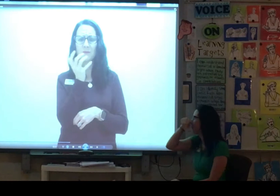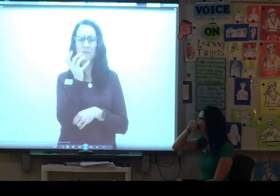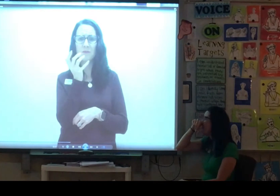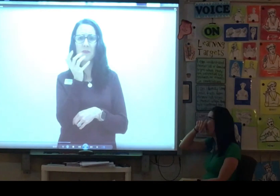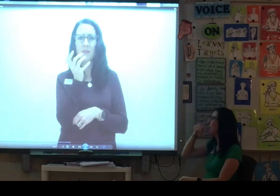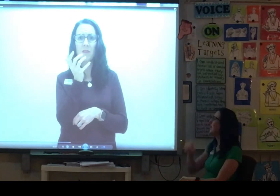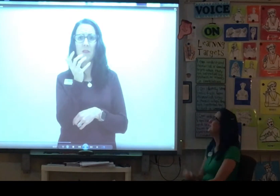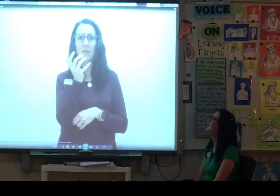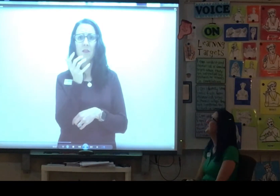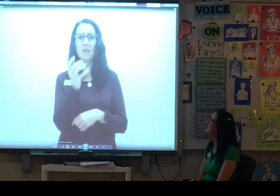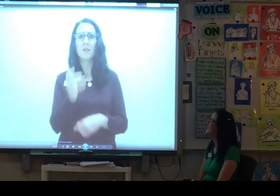Wow. Wow.